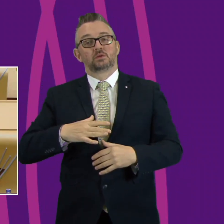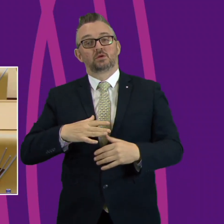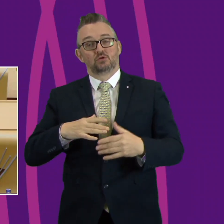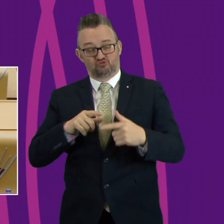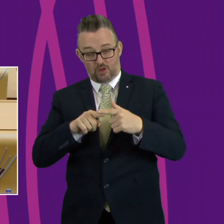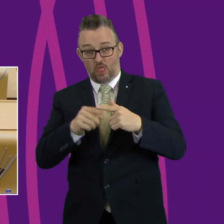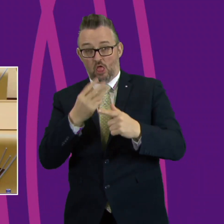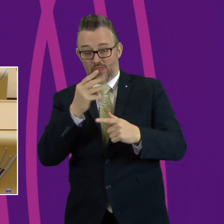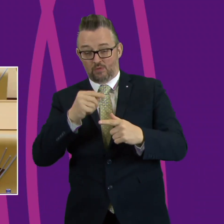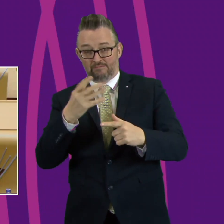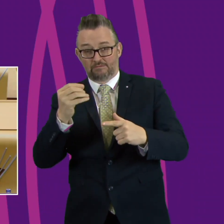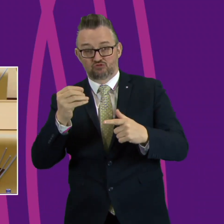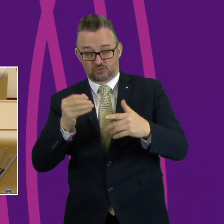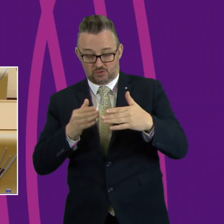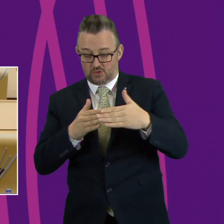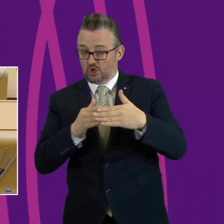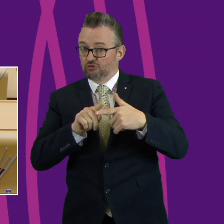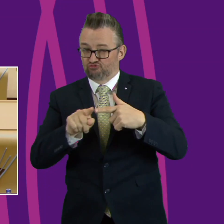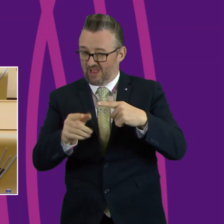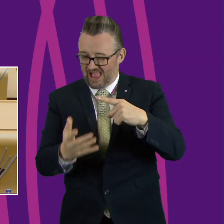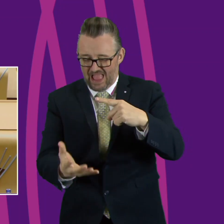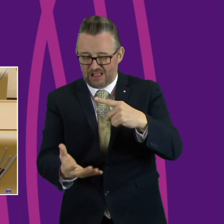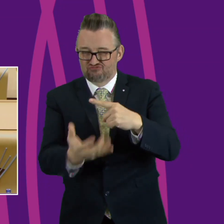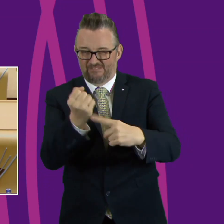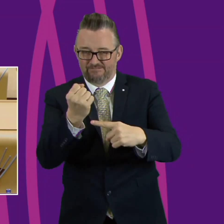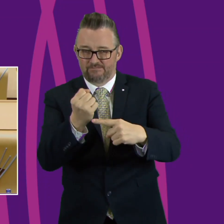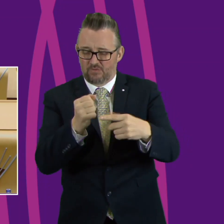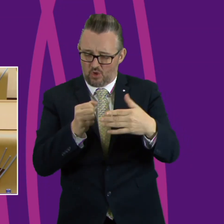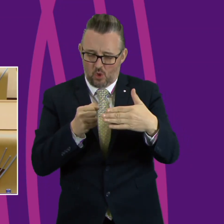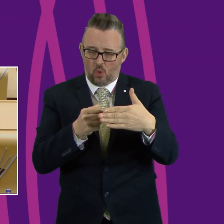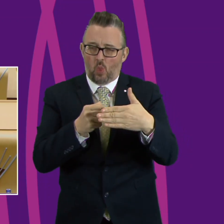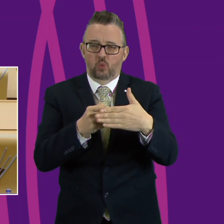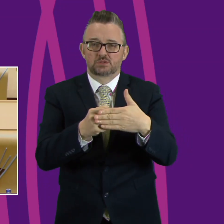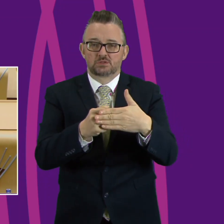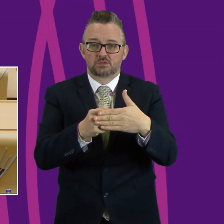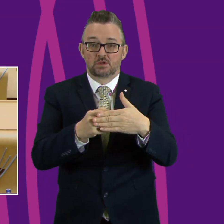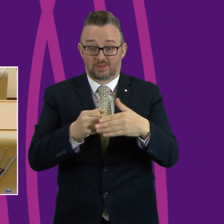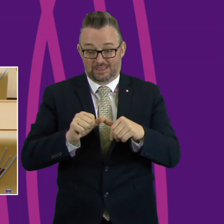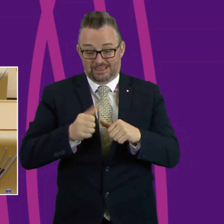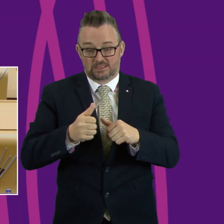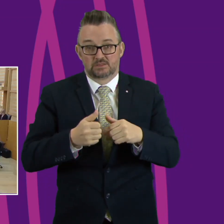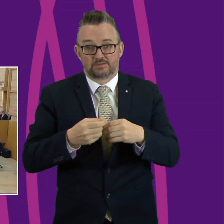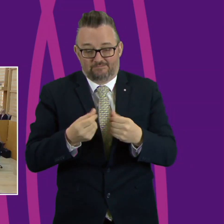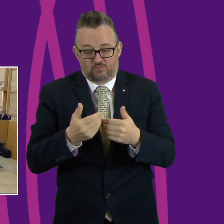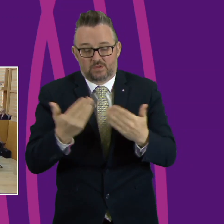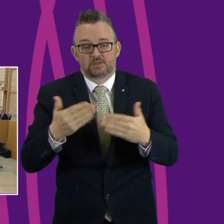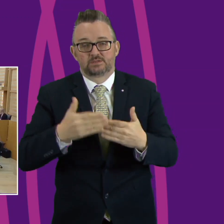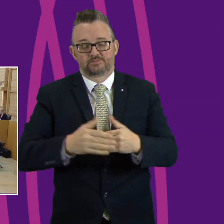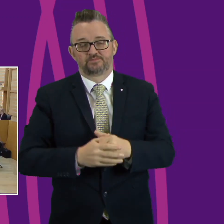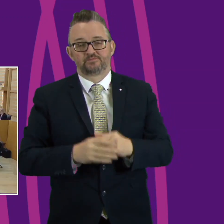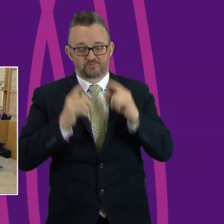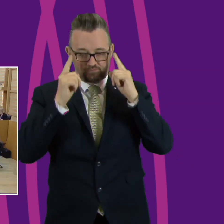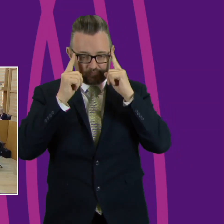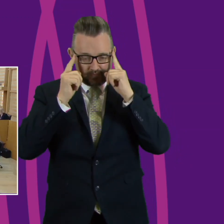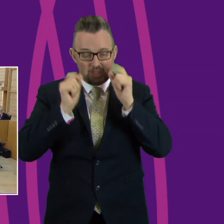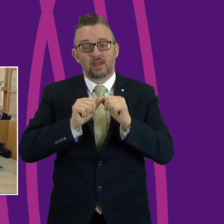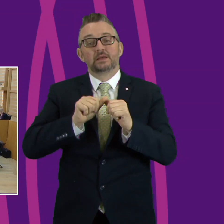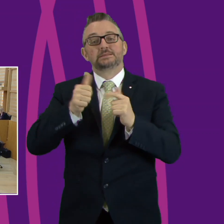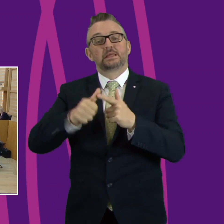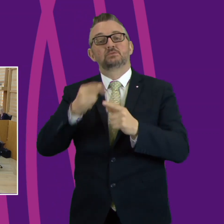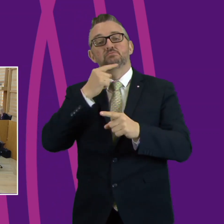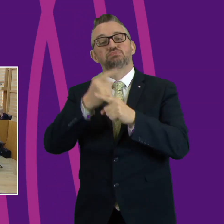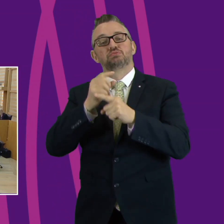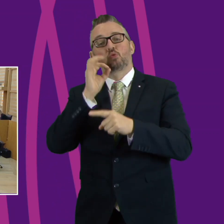to that 3,500 as we can get to in the next few days. Thank you very much. Willie Rennie, to be followed by George